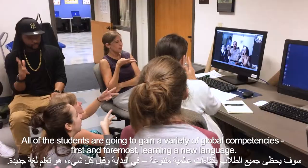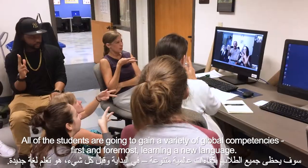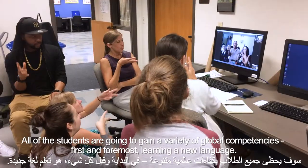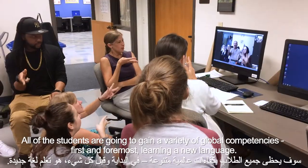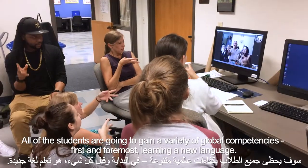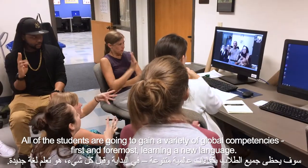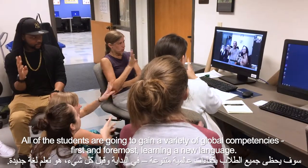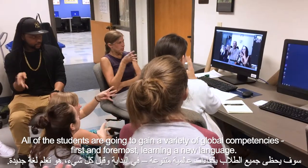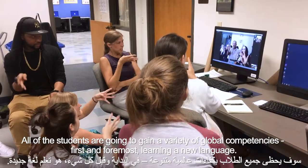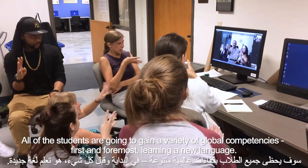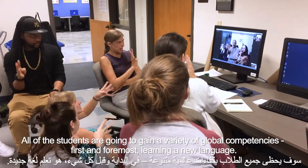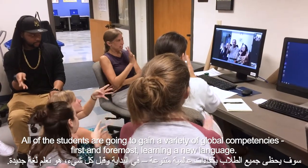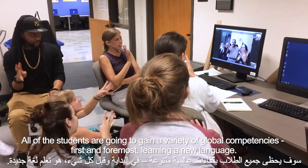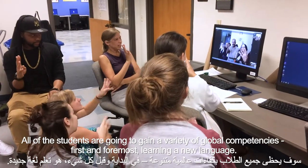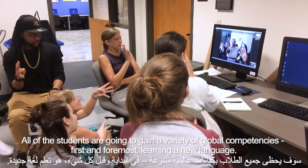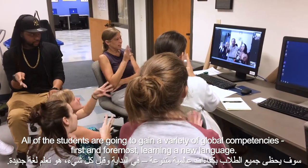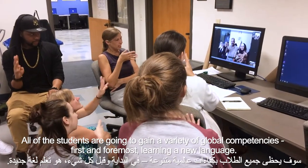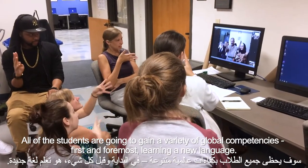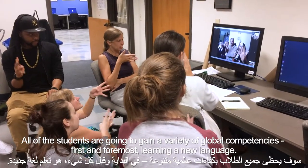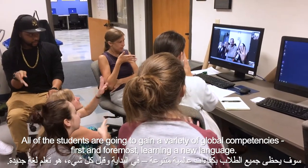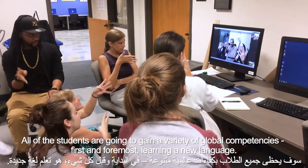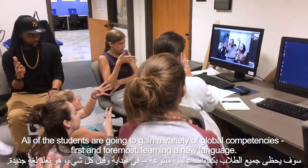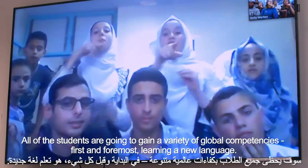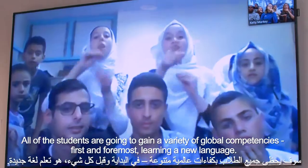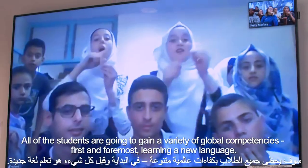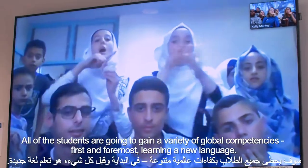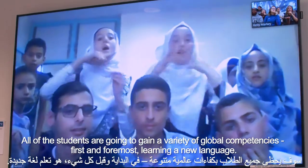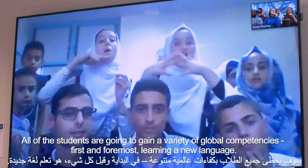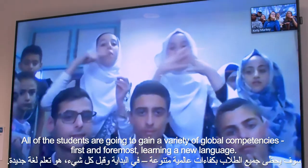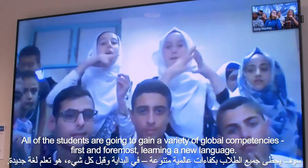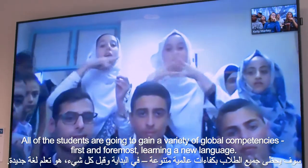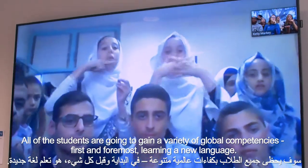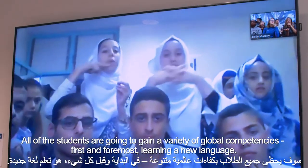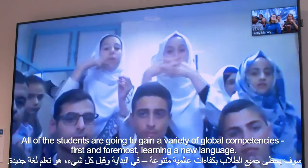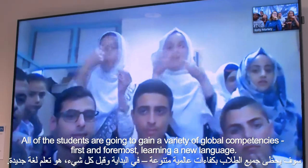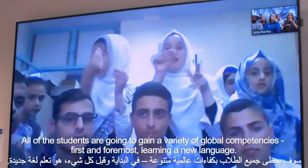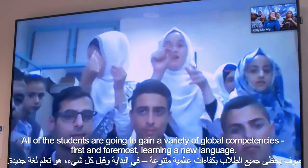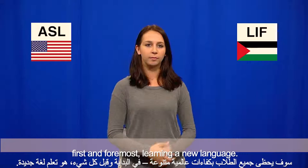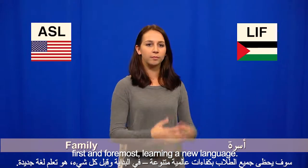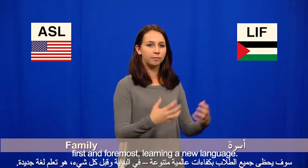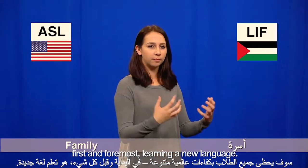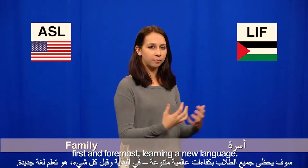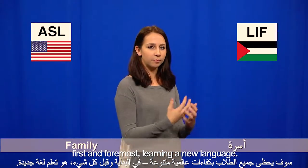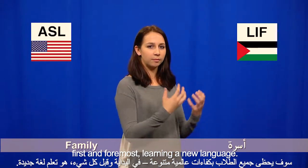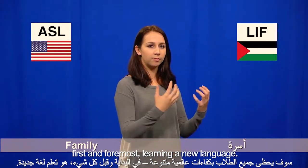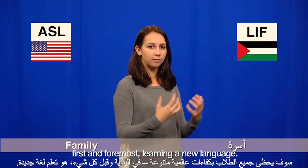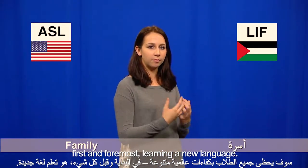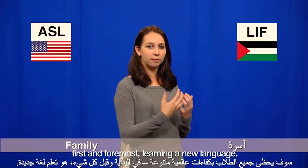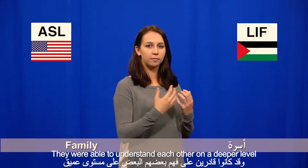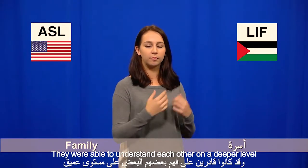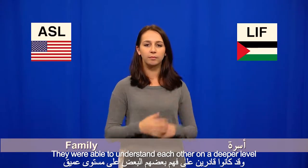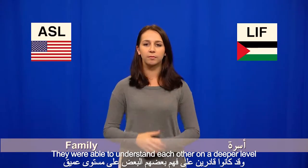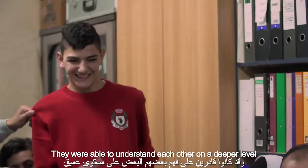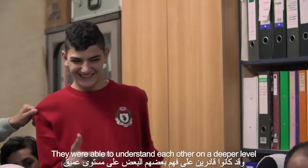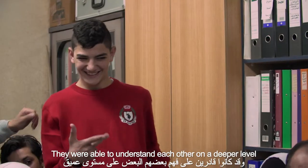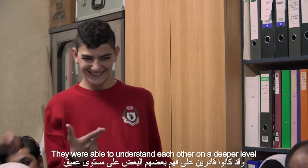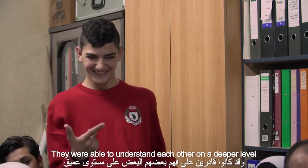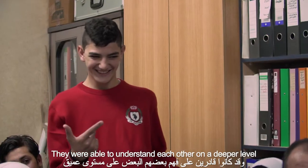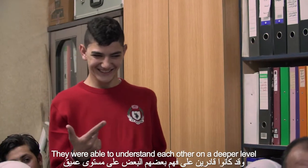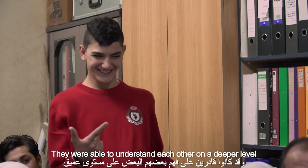All of the students are going to gain a variety of global competencies. First and foremost, learning a new language. They were able to understand